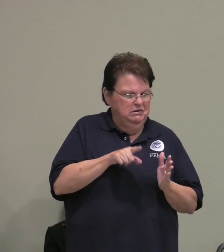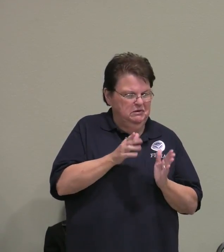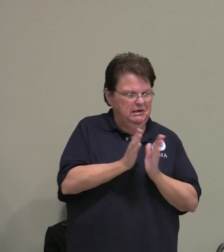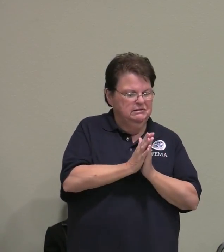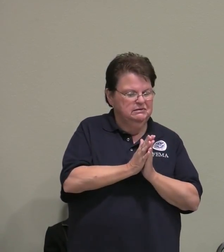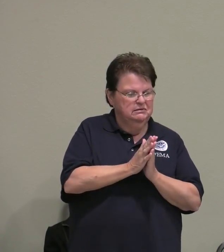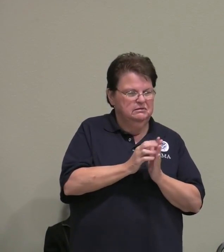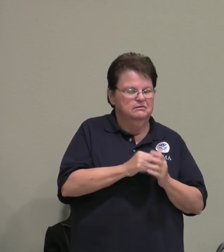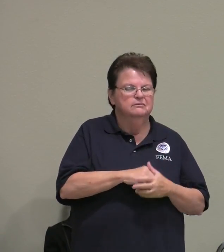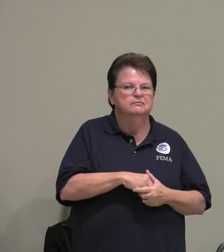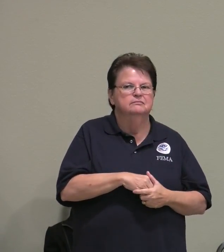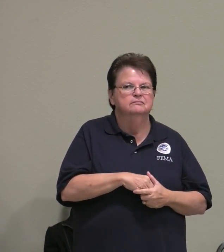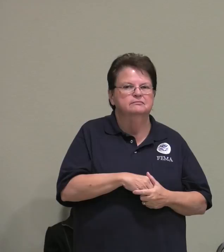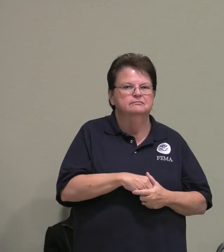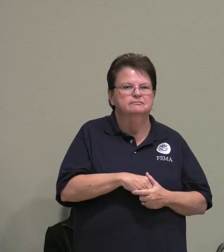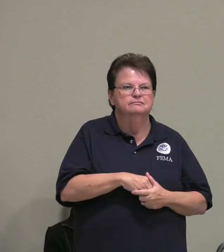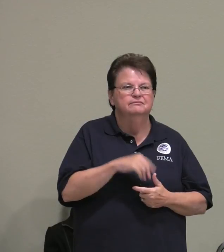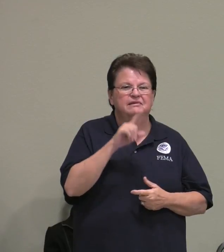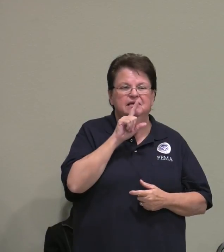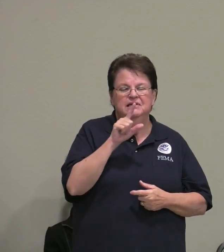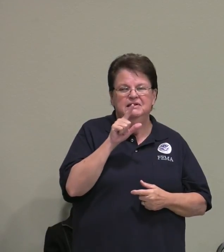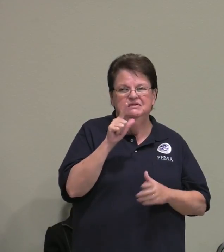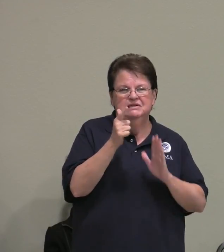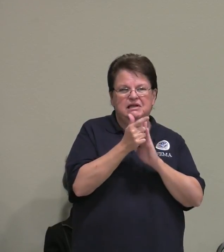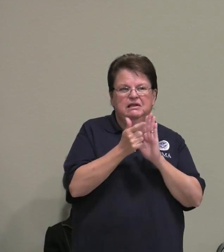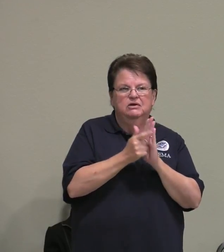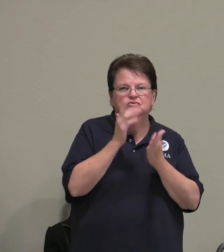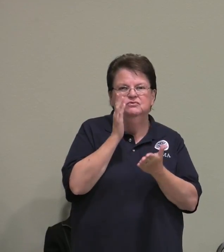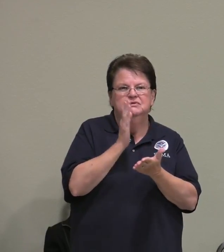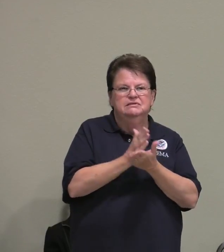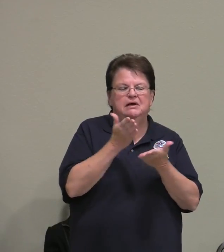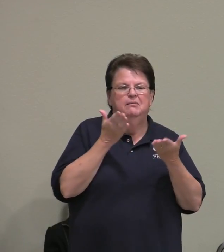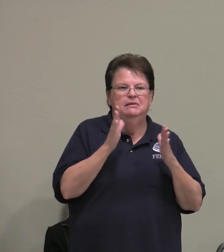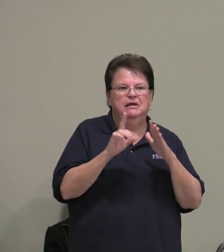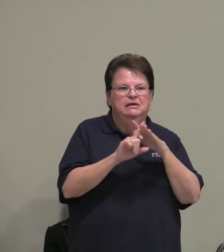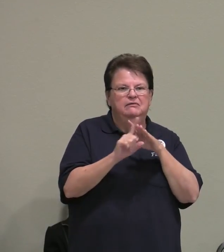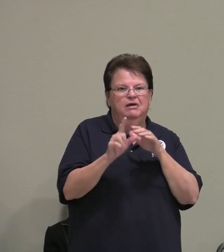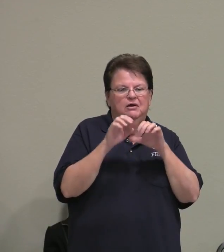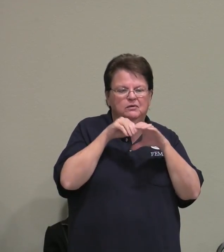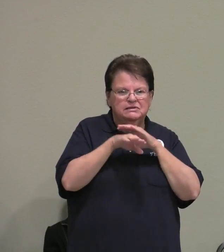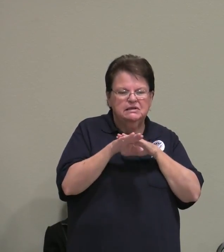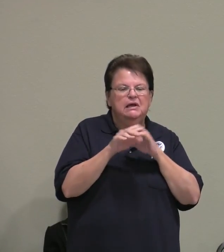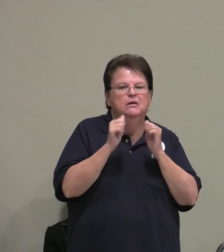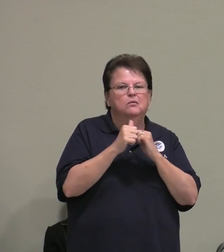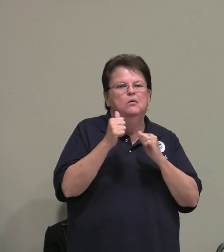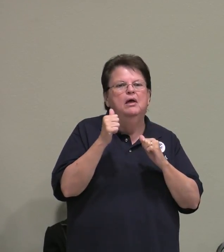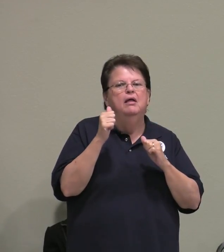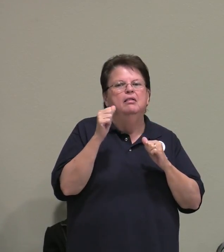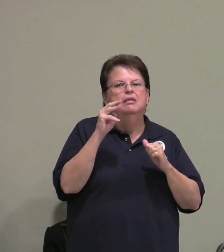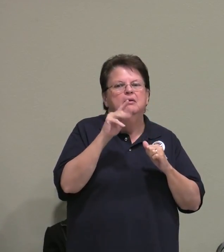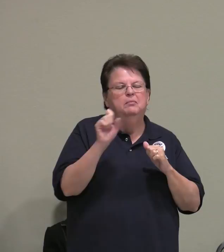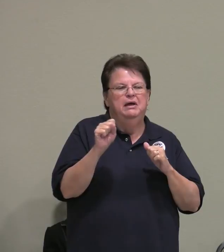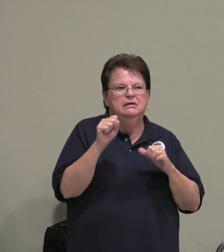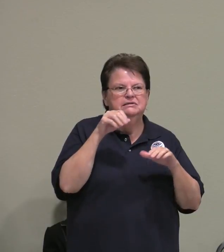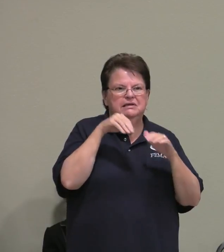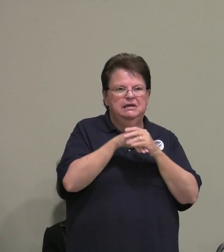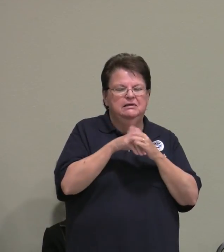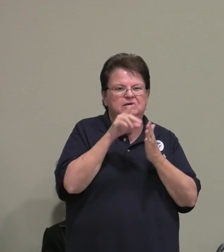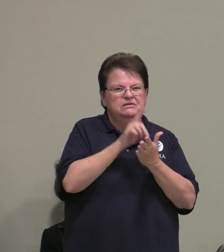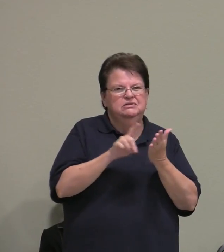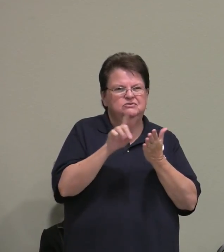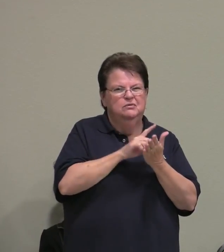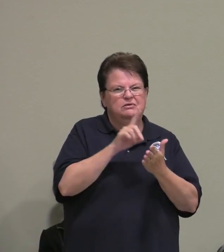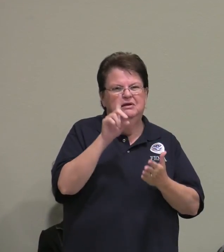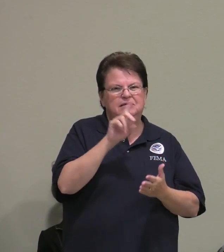So it says is it legal to stop letting evacuees with pets without notice discrimination on